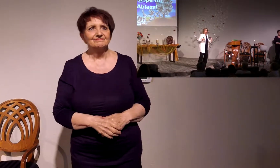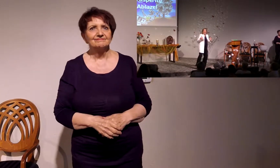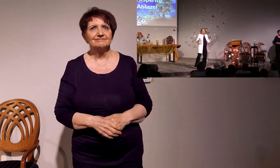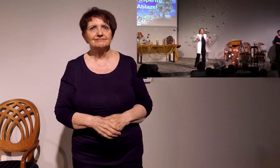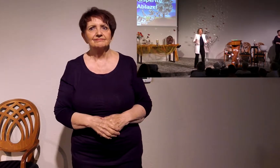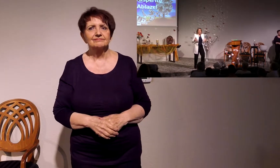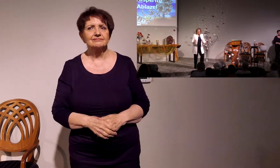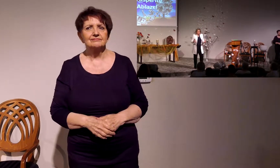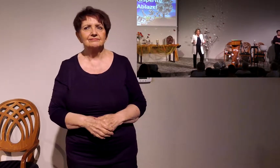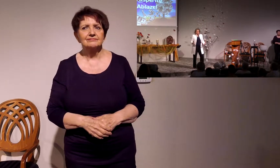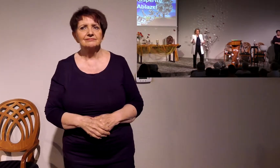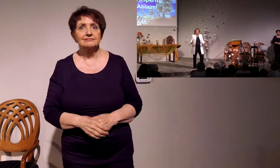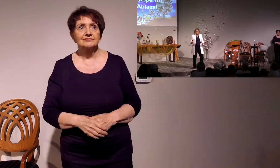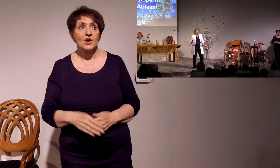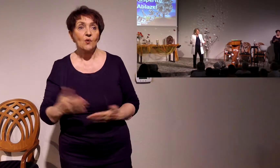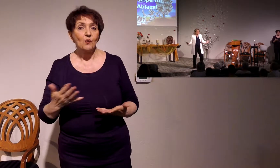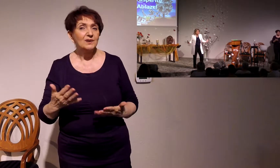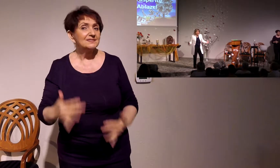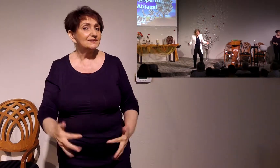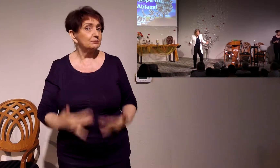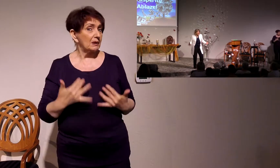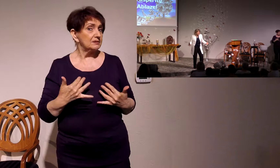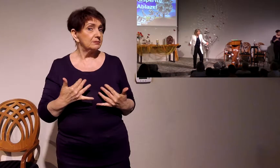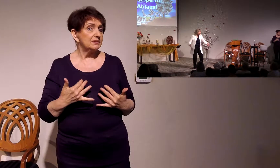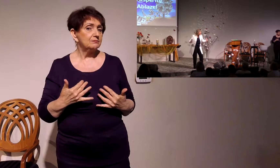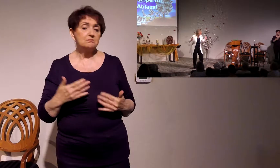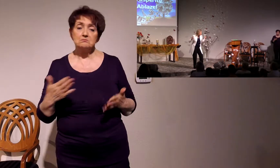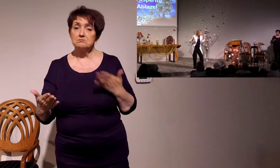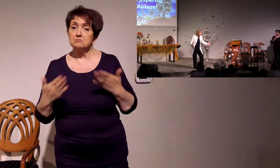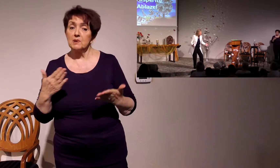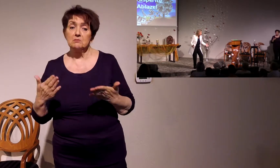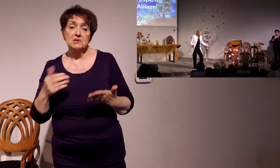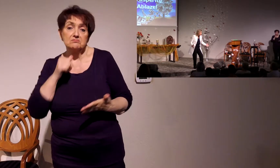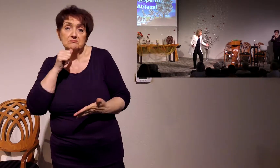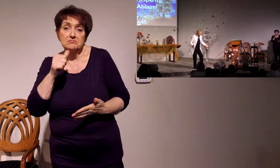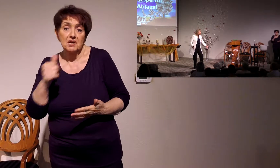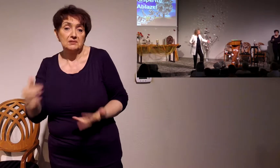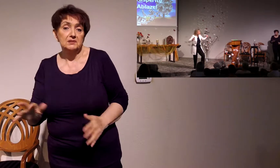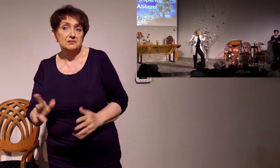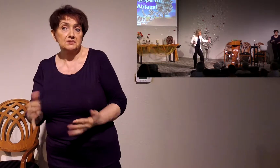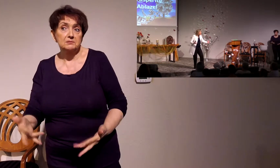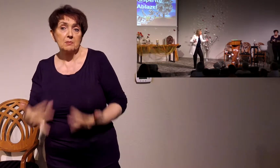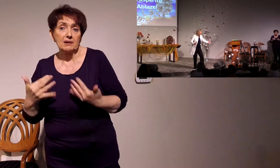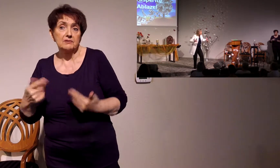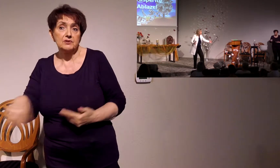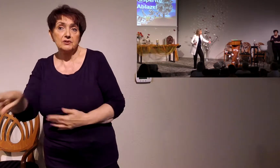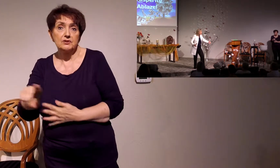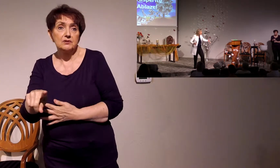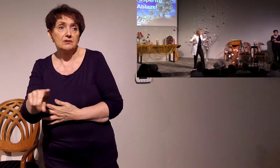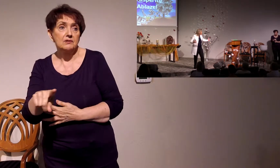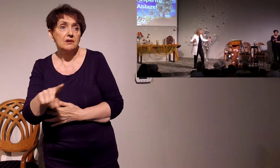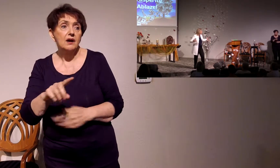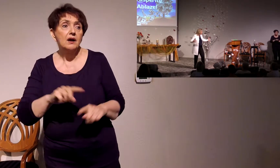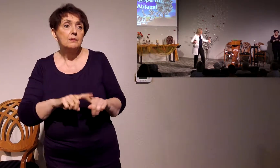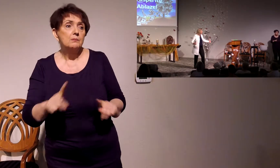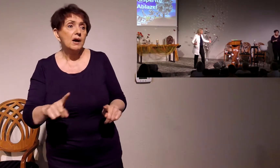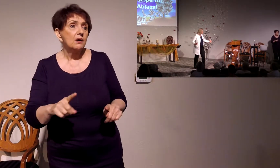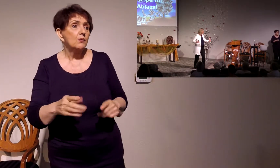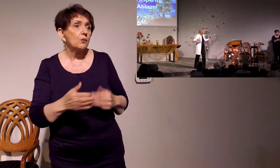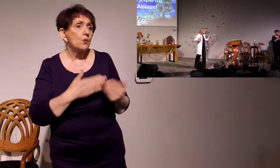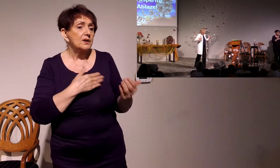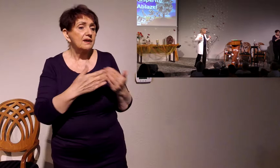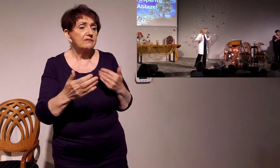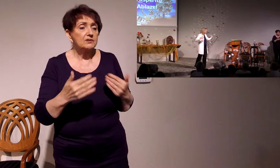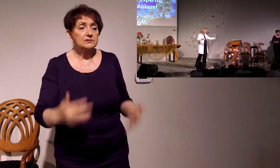And what lights me up may not light you up. Isn't that great? But what lights you up, why not